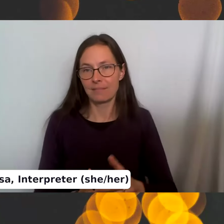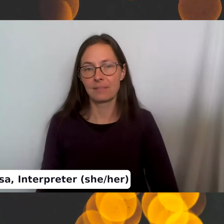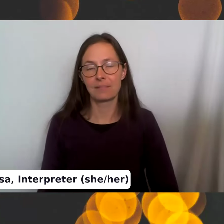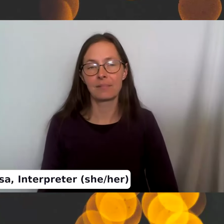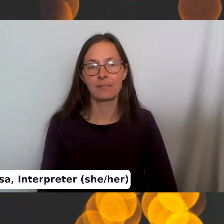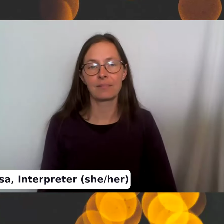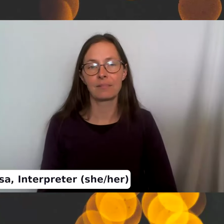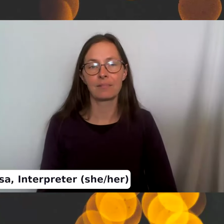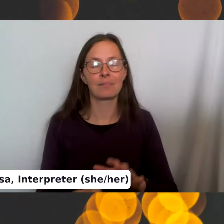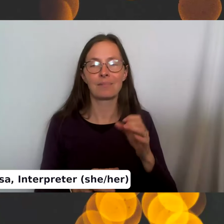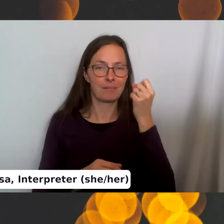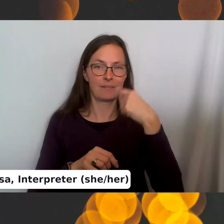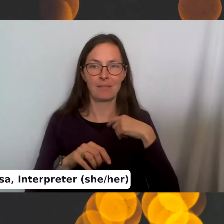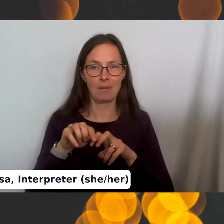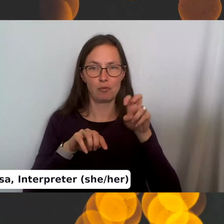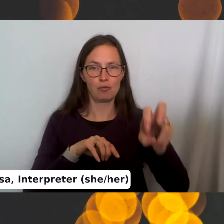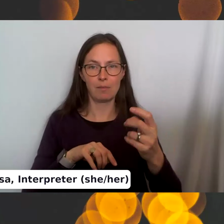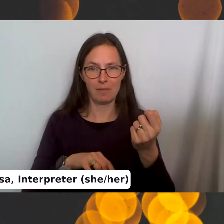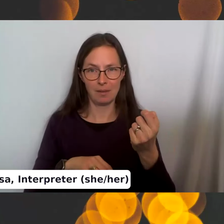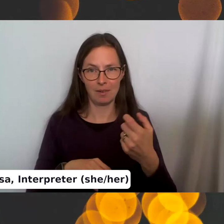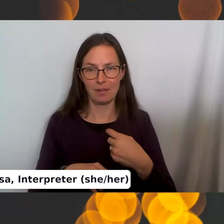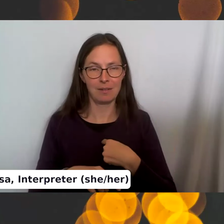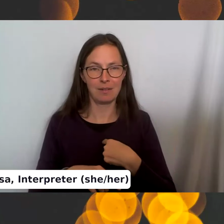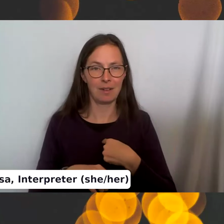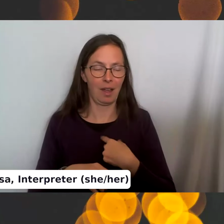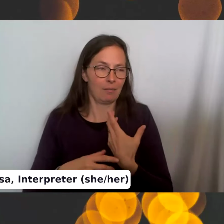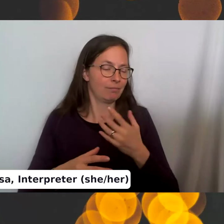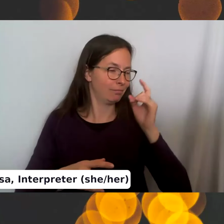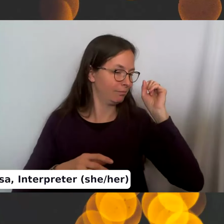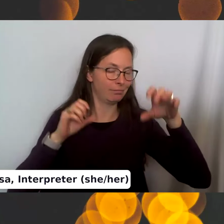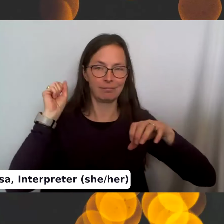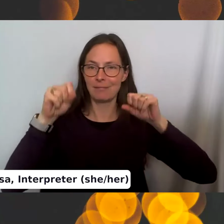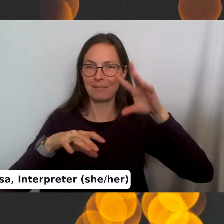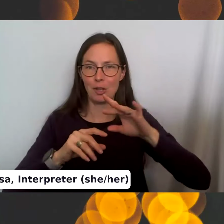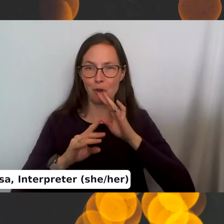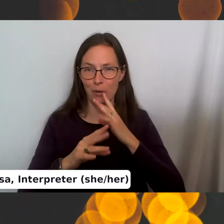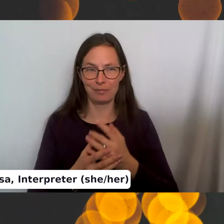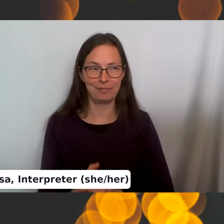I'm getting ahead of myself a little bit because I'm just sort of freeform talking.